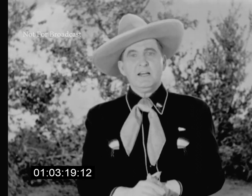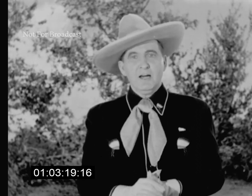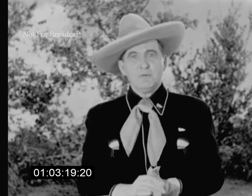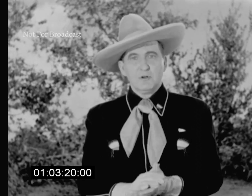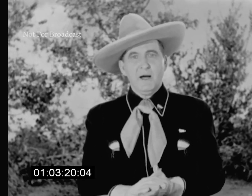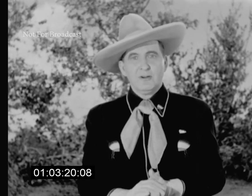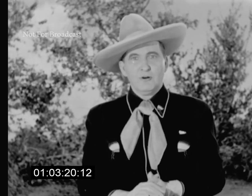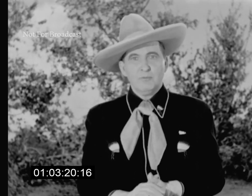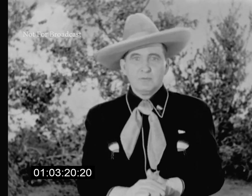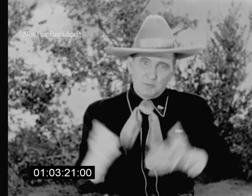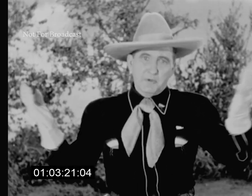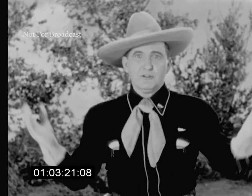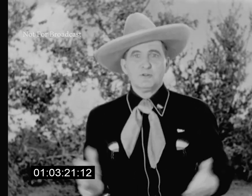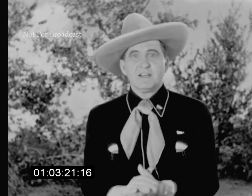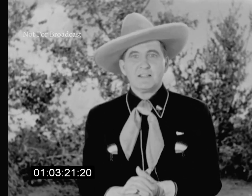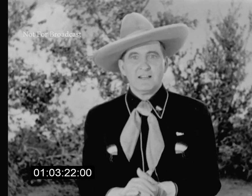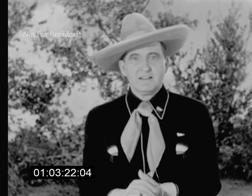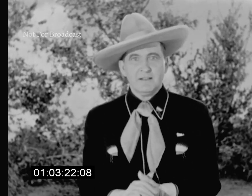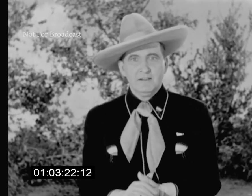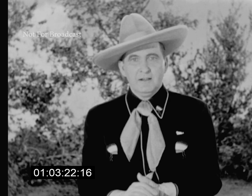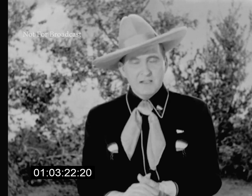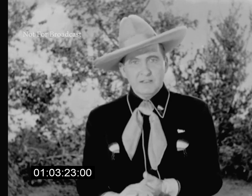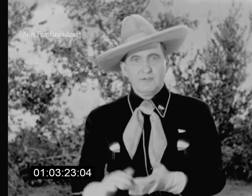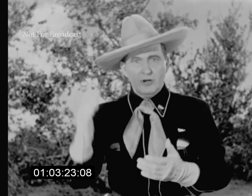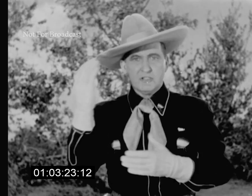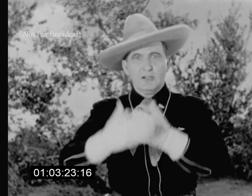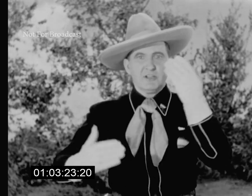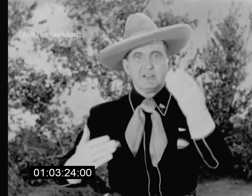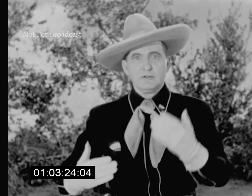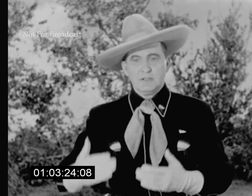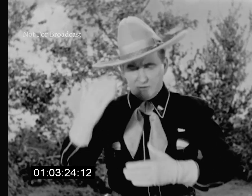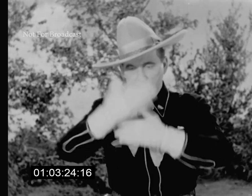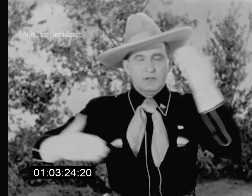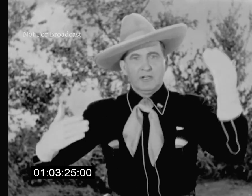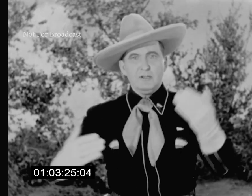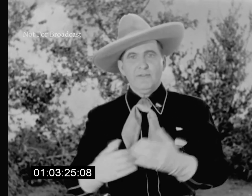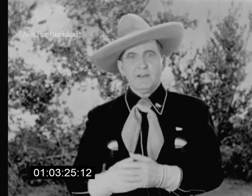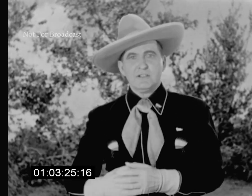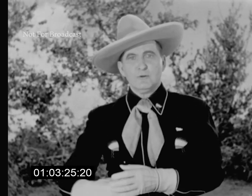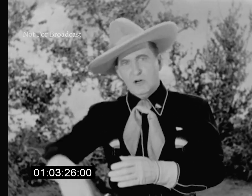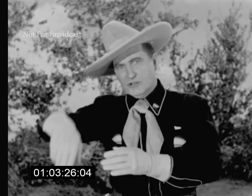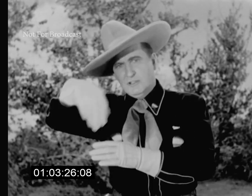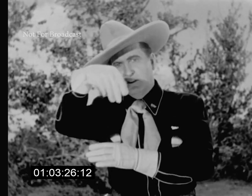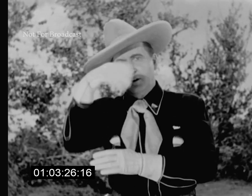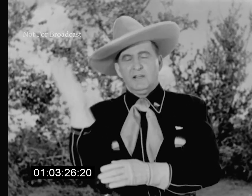allow him to go back home? What are you going to do in a case like that? I said, of course, Yellow Kidney. You just cut off things here in Washington and head